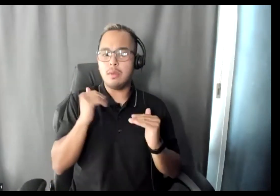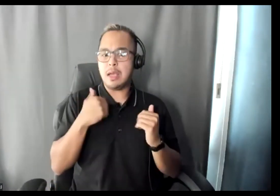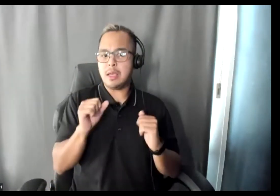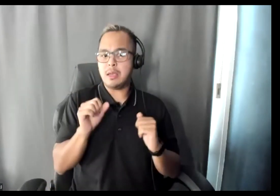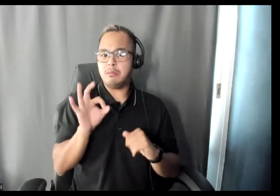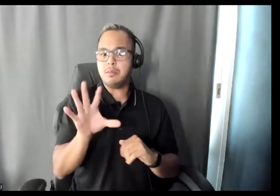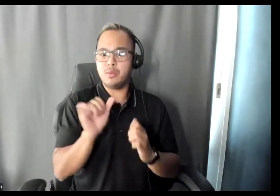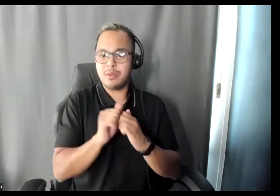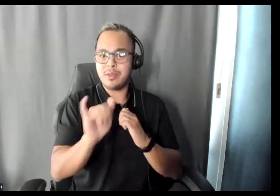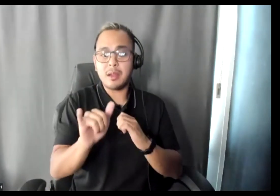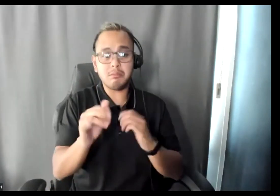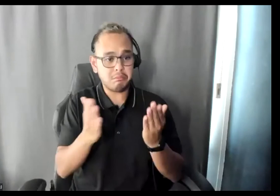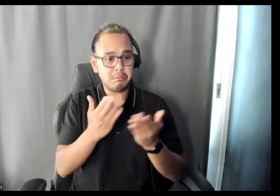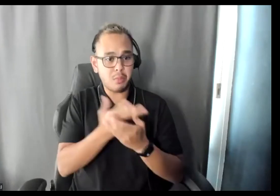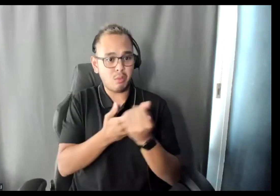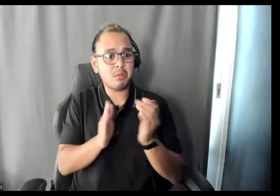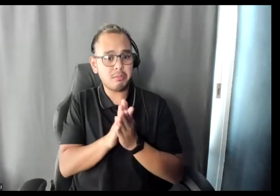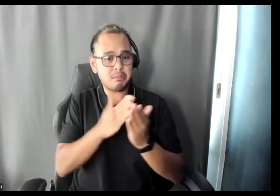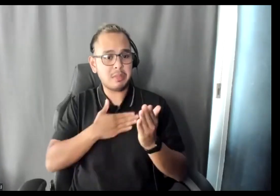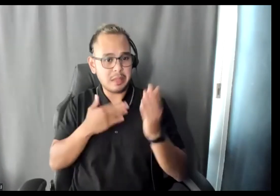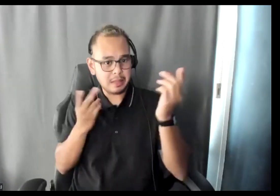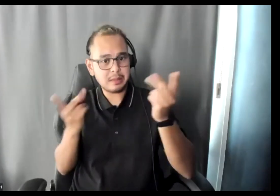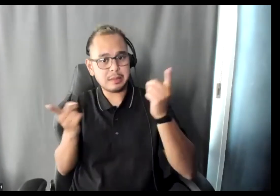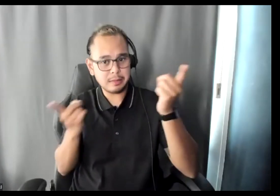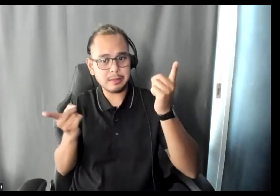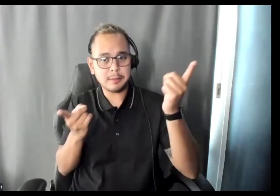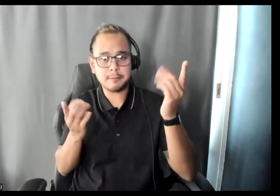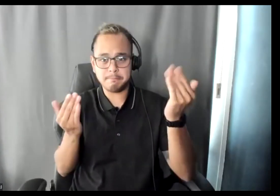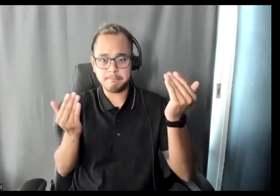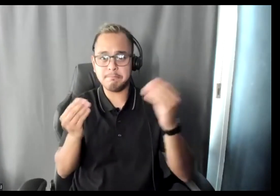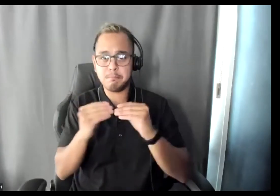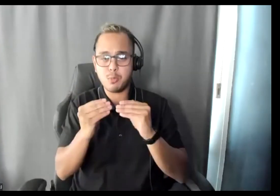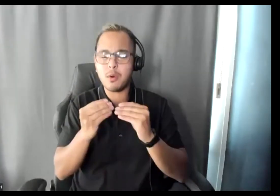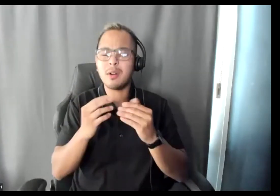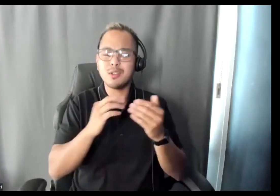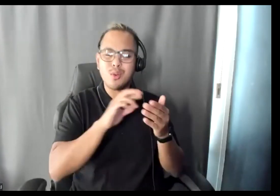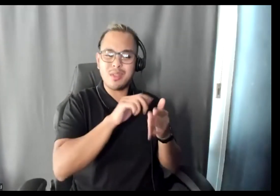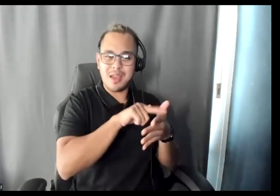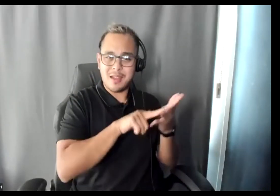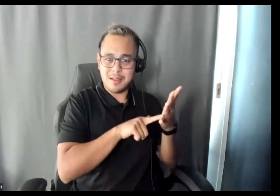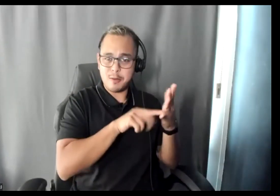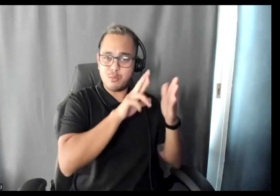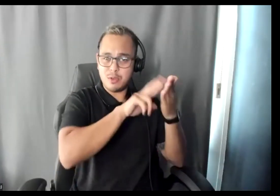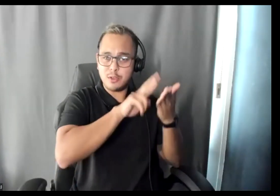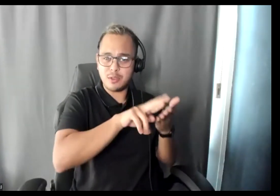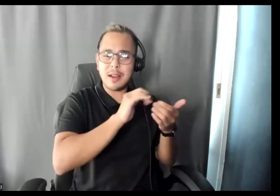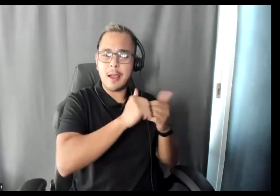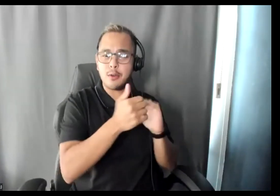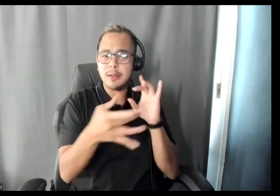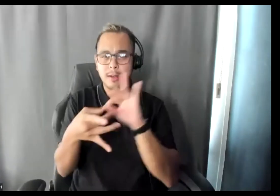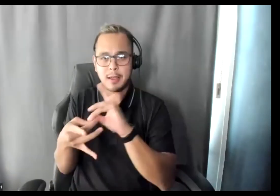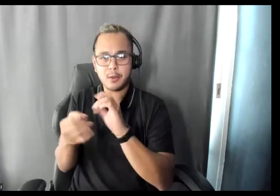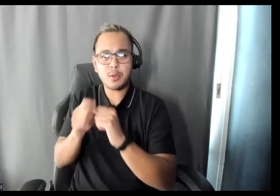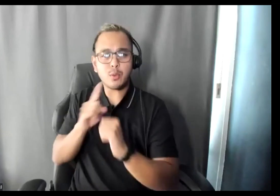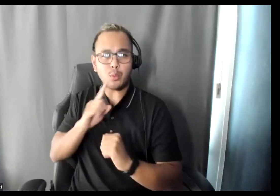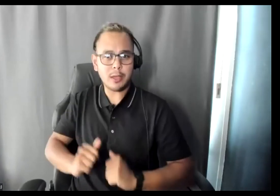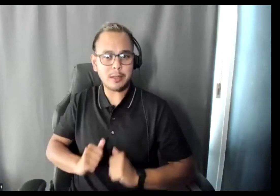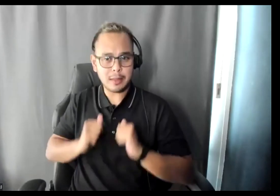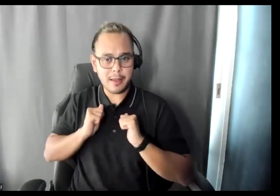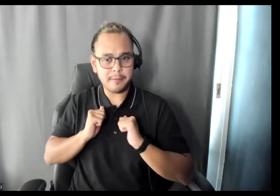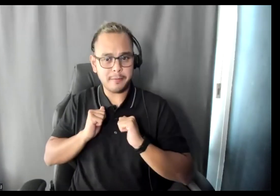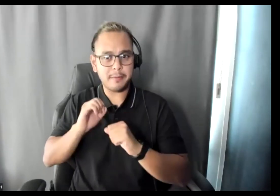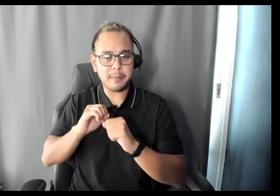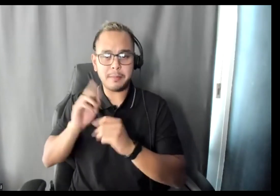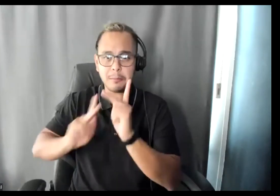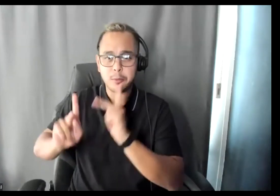Kyle and Holly would love for you to speak to that, that you bring in the sort of research into connection with the real world of what people are trying to address